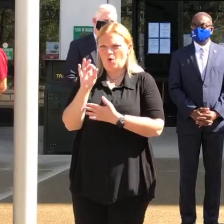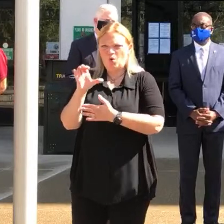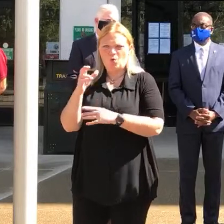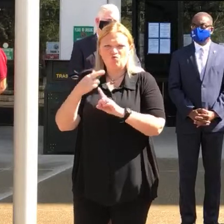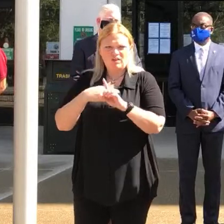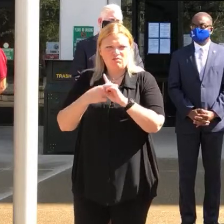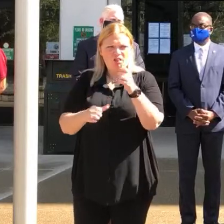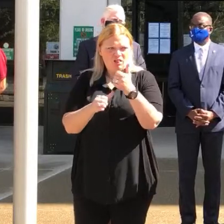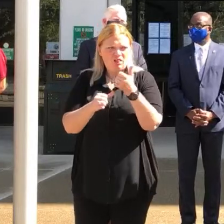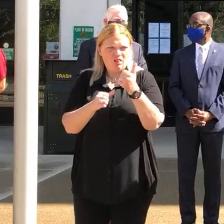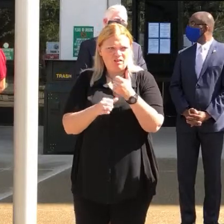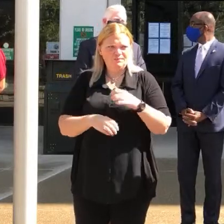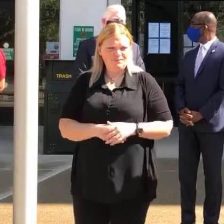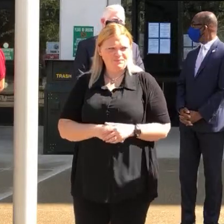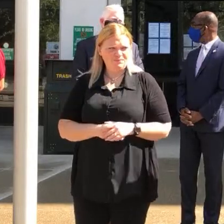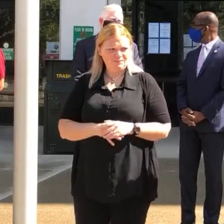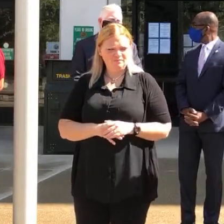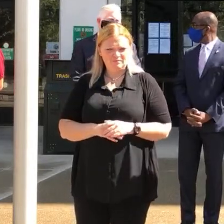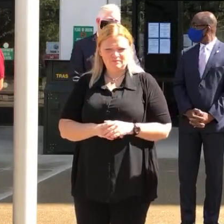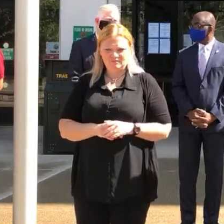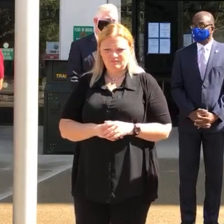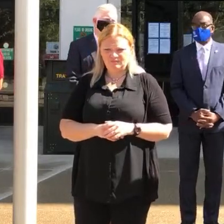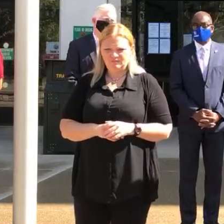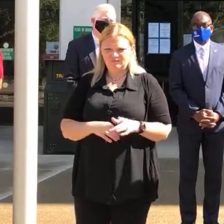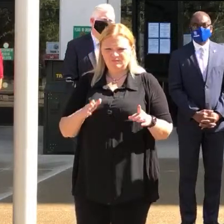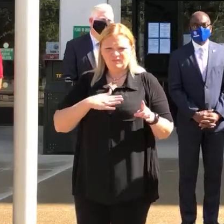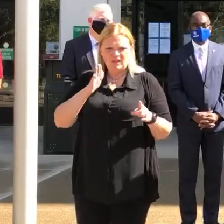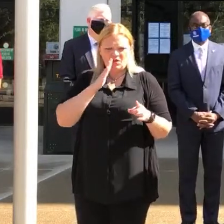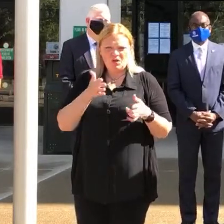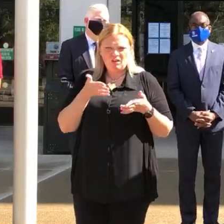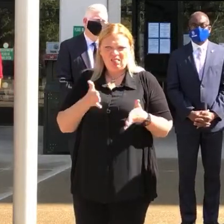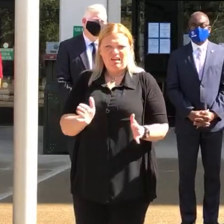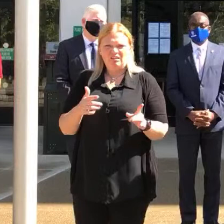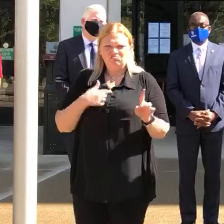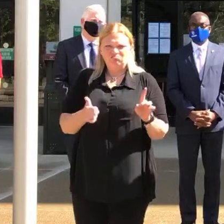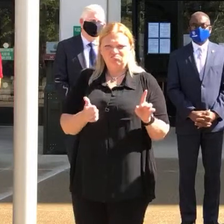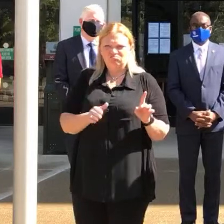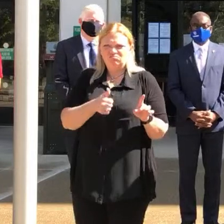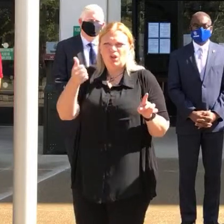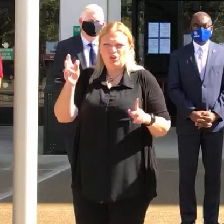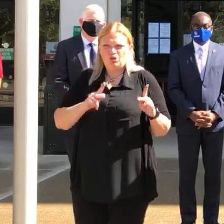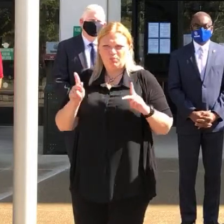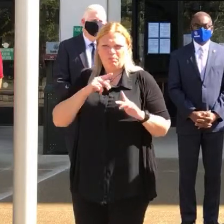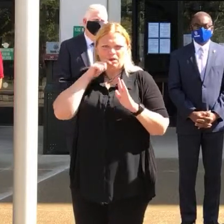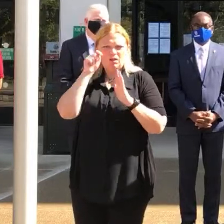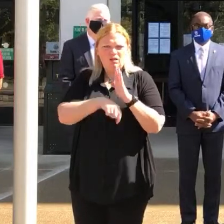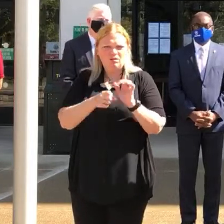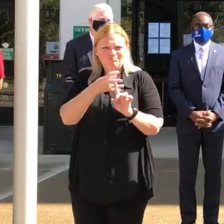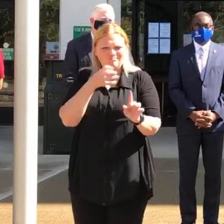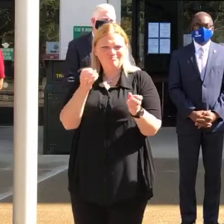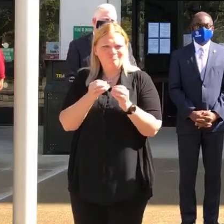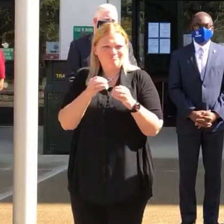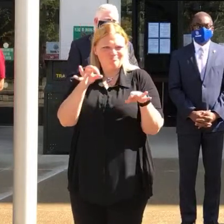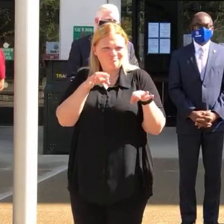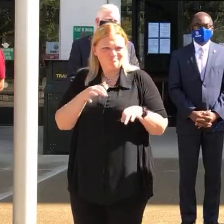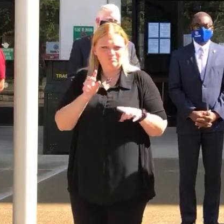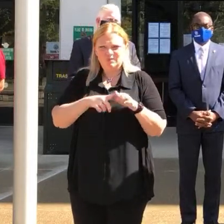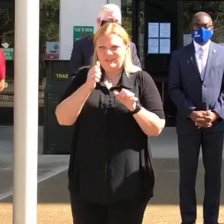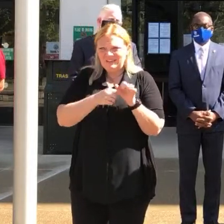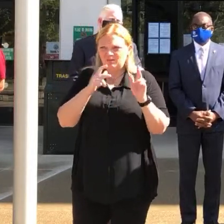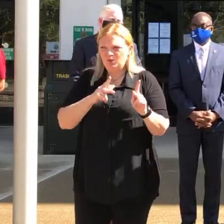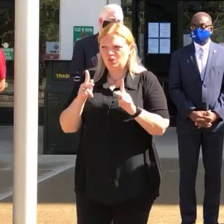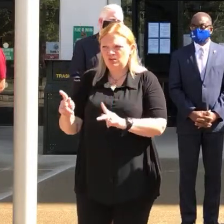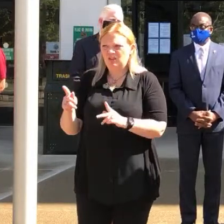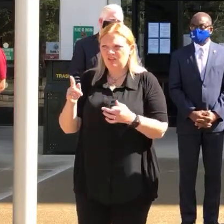rental assistance. I will let the others go into this in greater detail, but each of the parties that you see here has